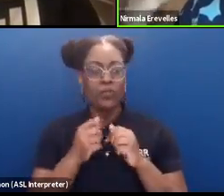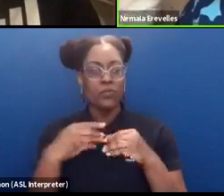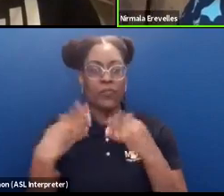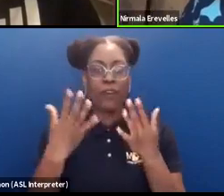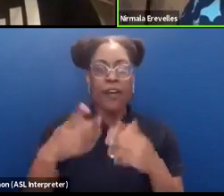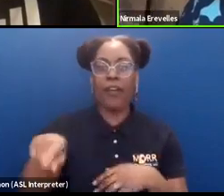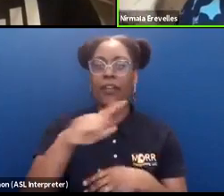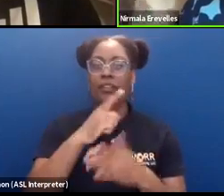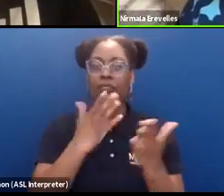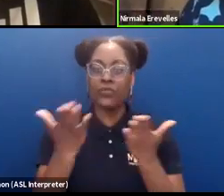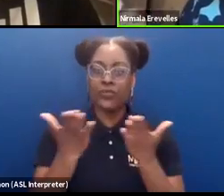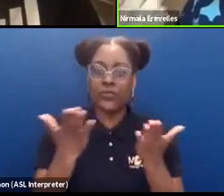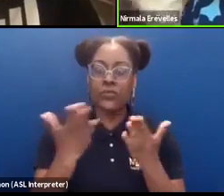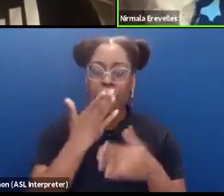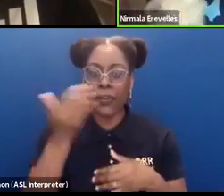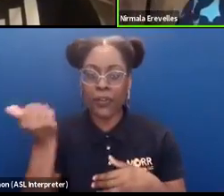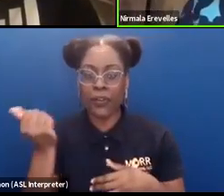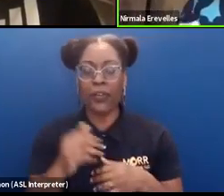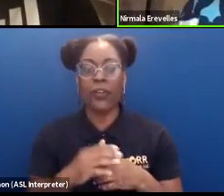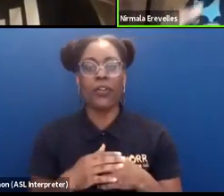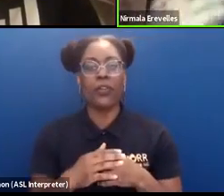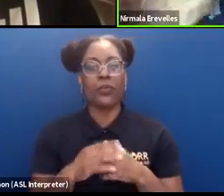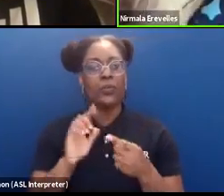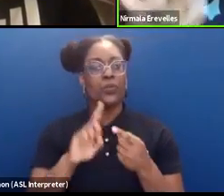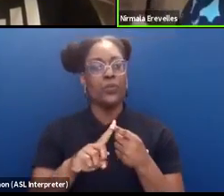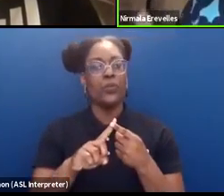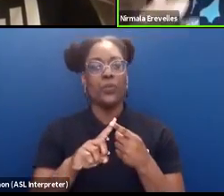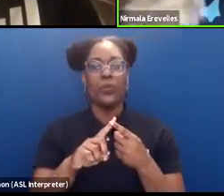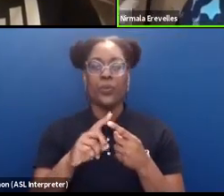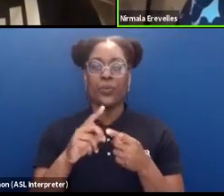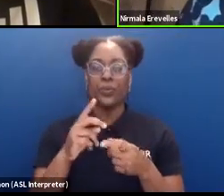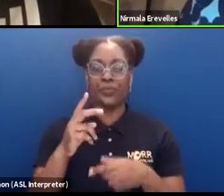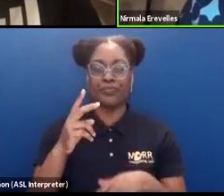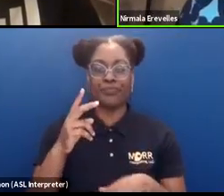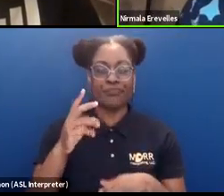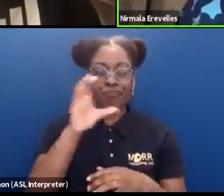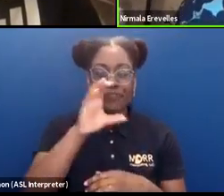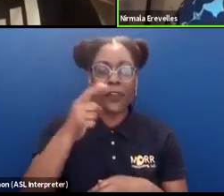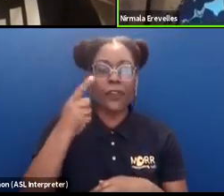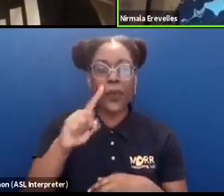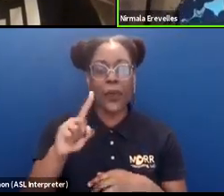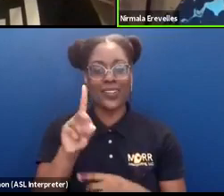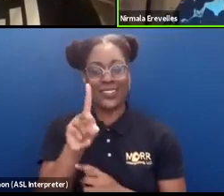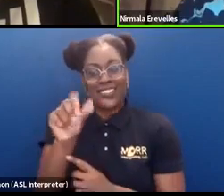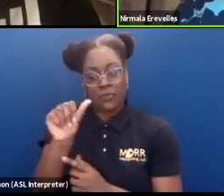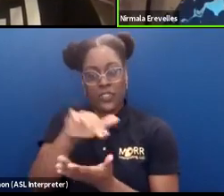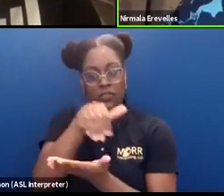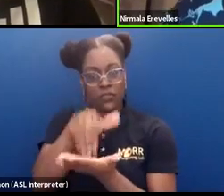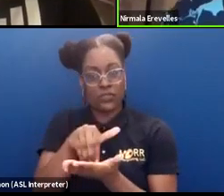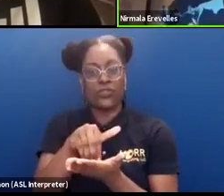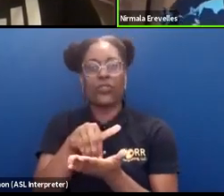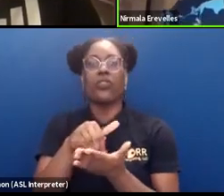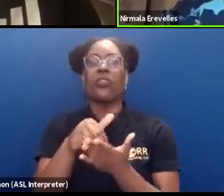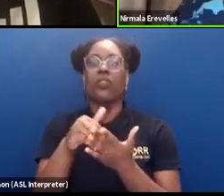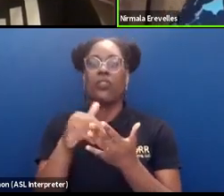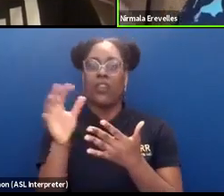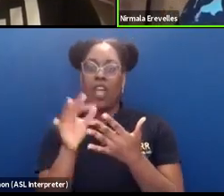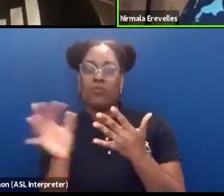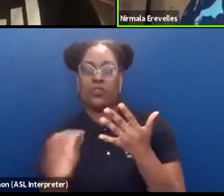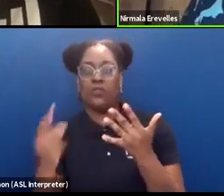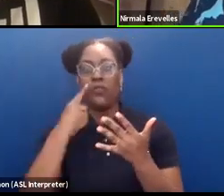for alternative disability-centered collectives of care, which we have some resources at the end of